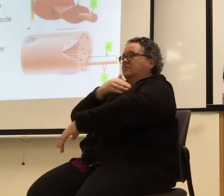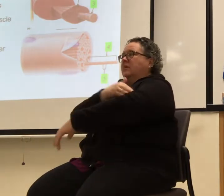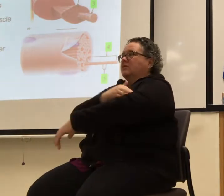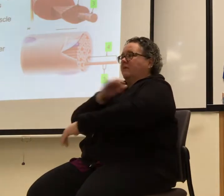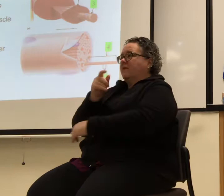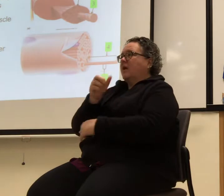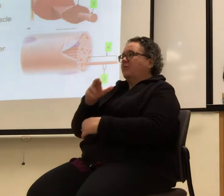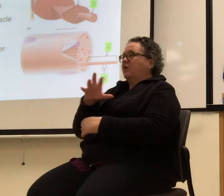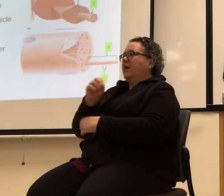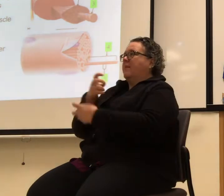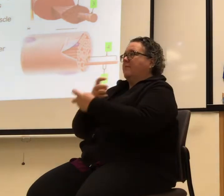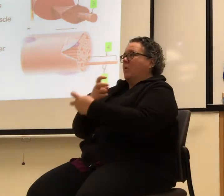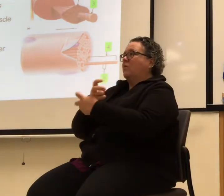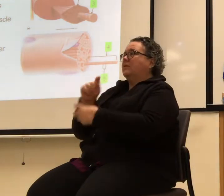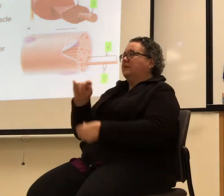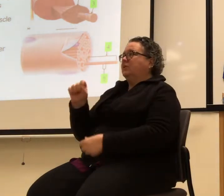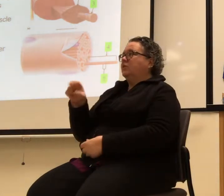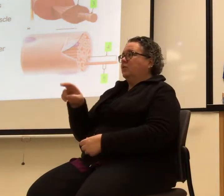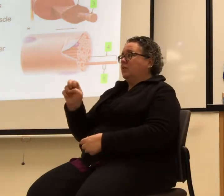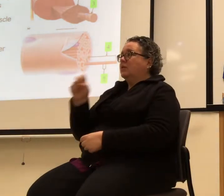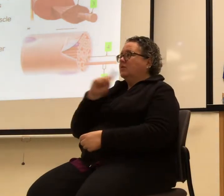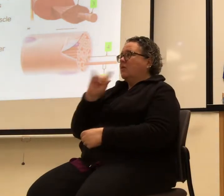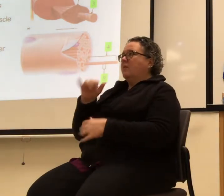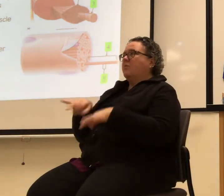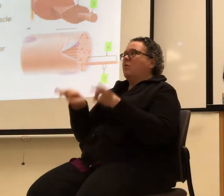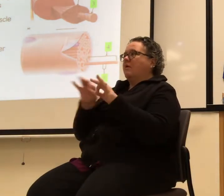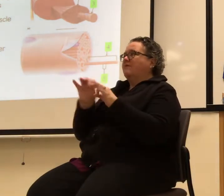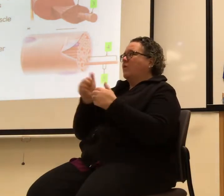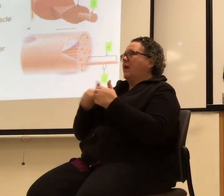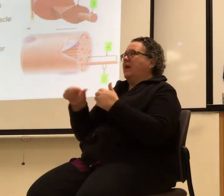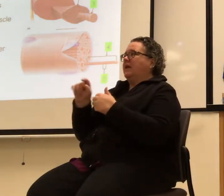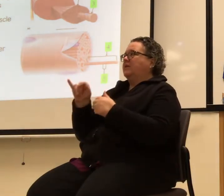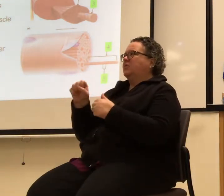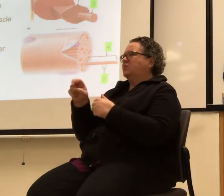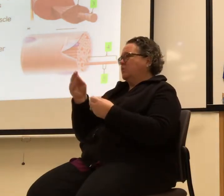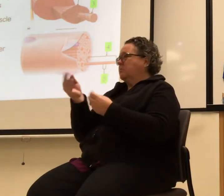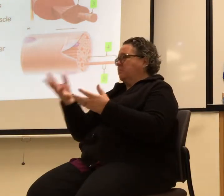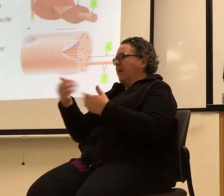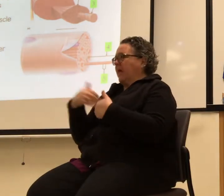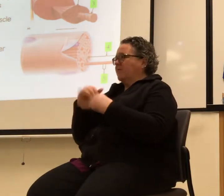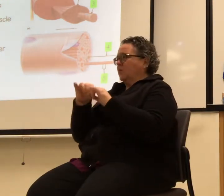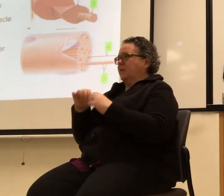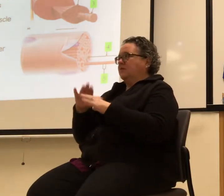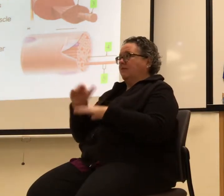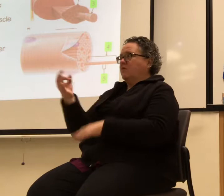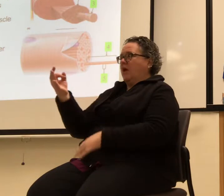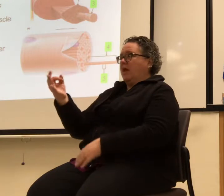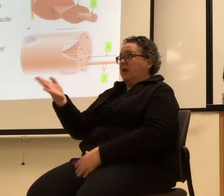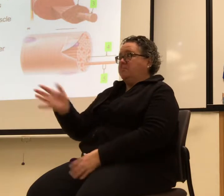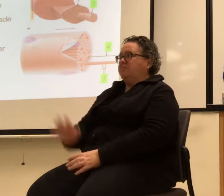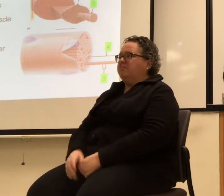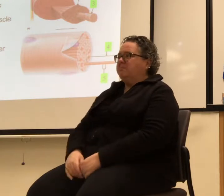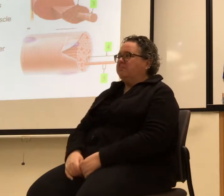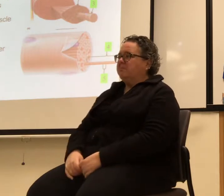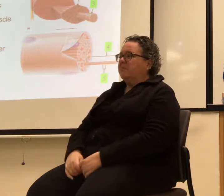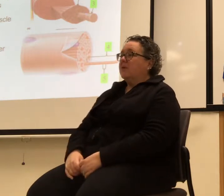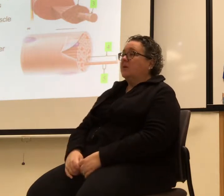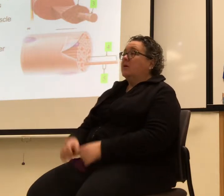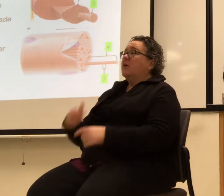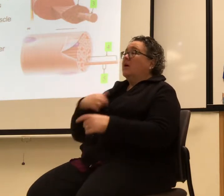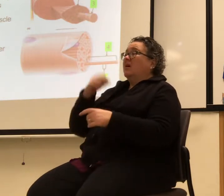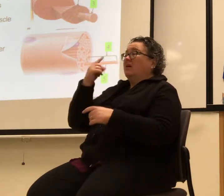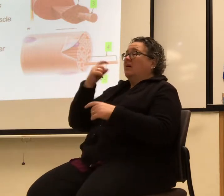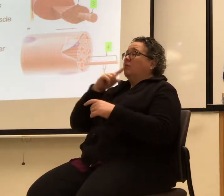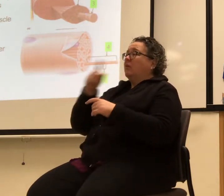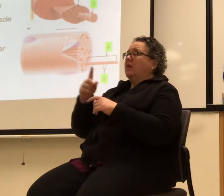So the cell level is important for any tissue. We'll talk about the muscle fiber because they're elongated cells. They're